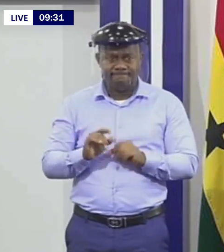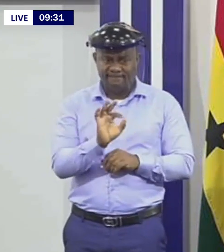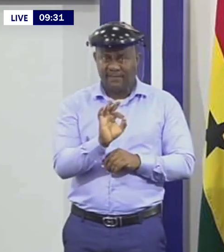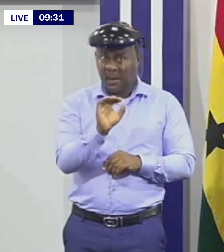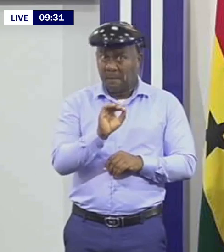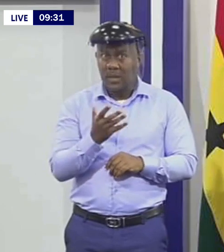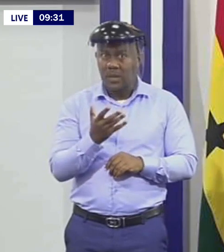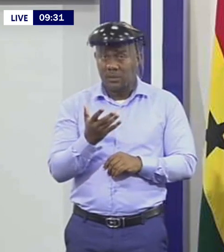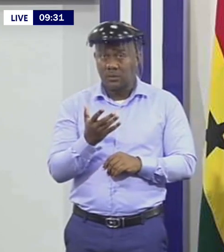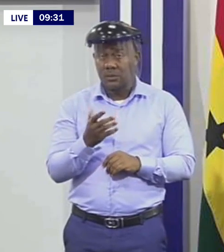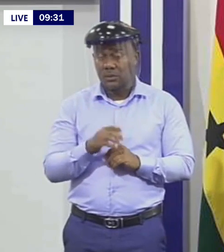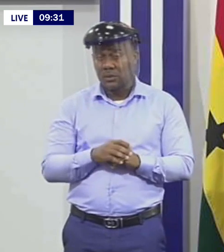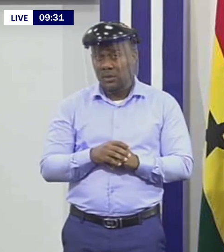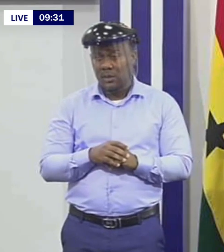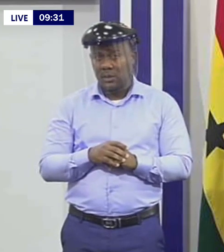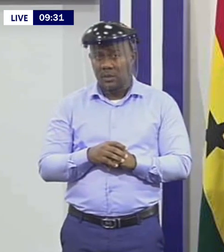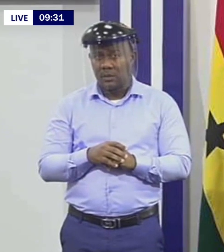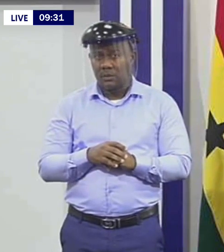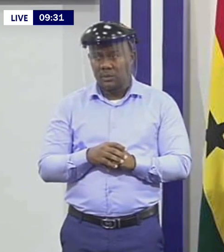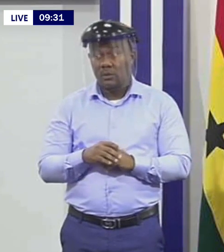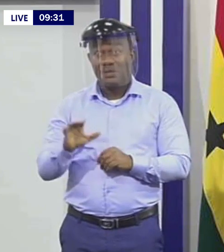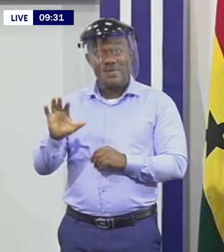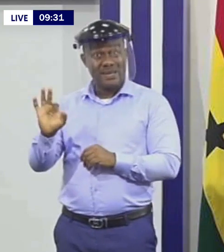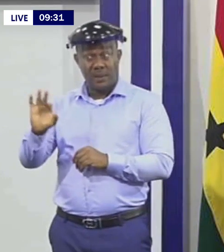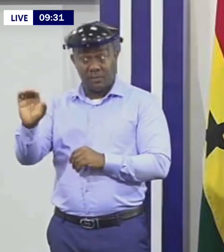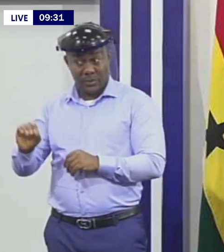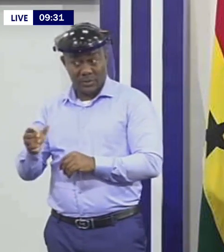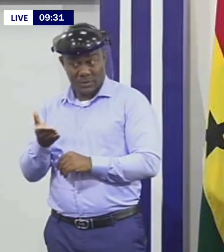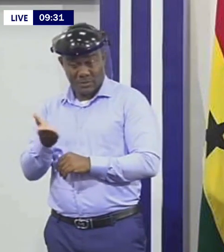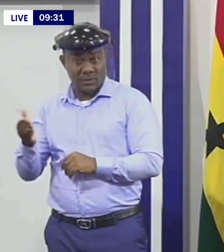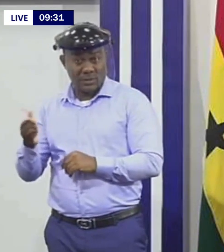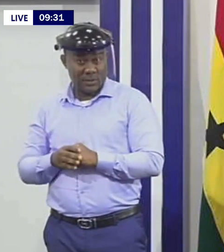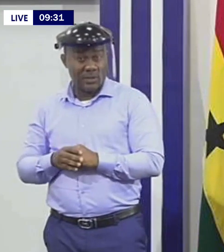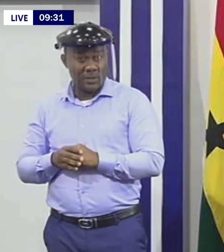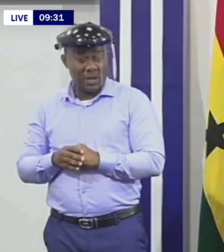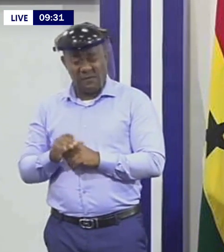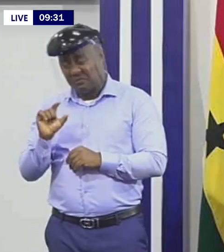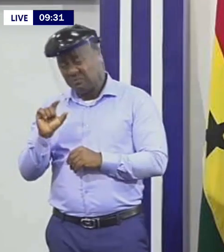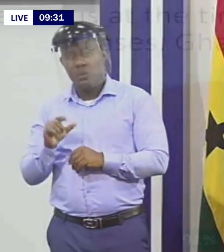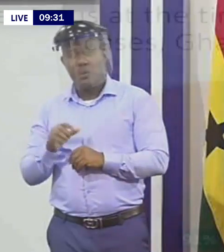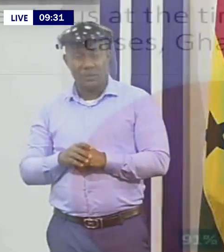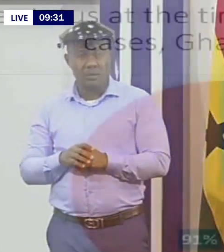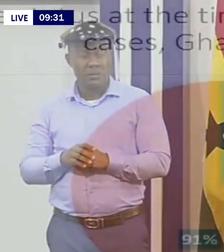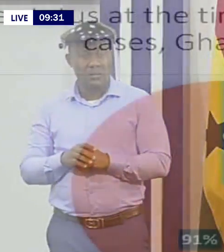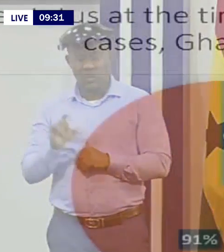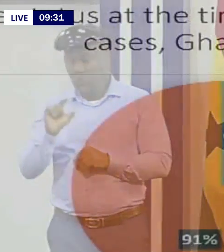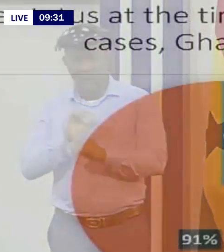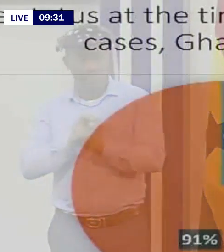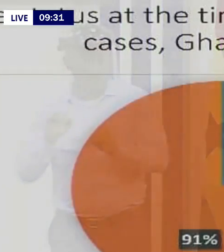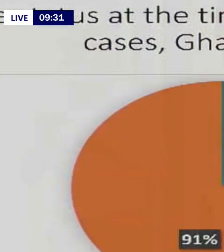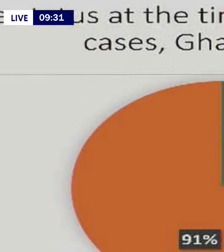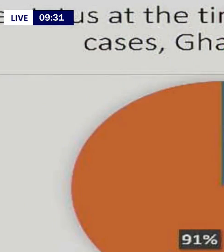they are symptomatic, and up to about 91% have no signs and symptoms at all. Let me come